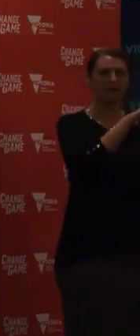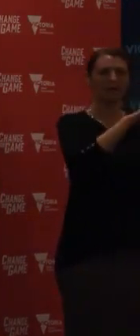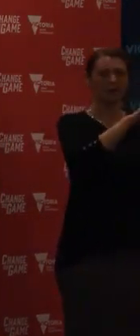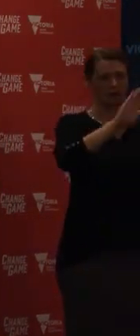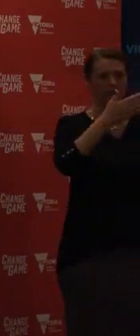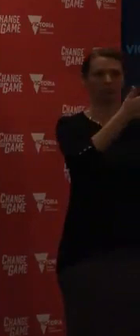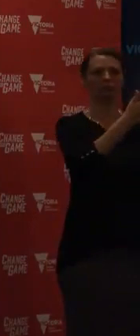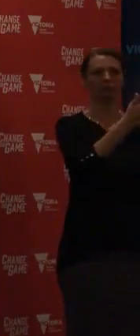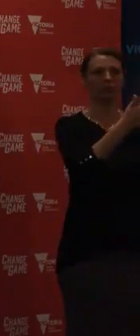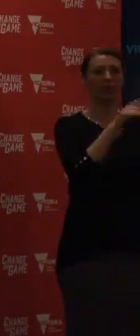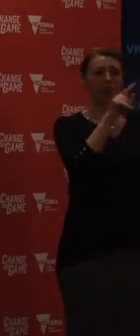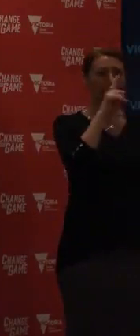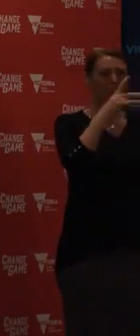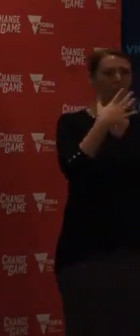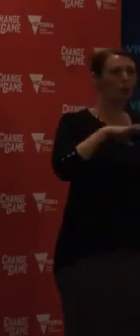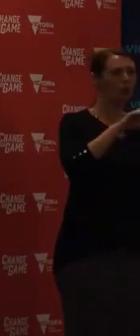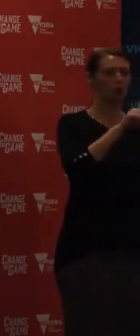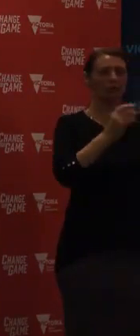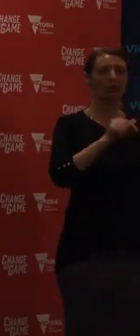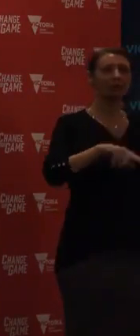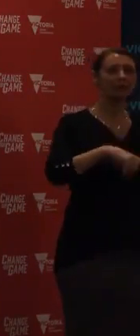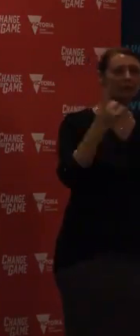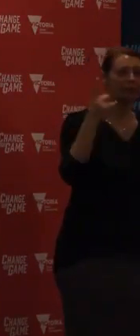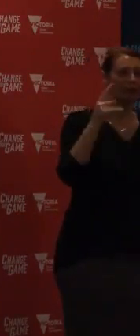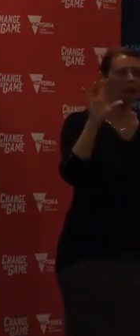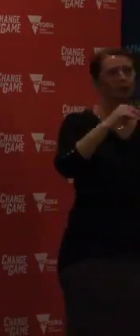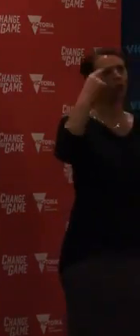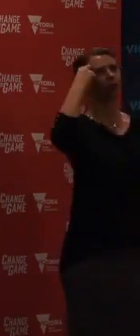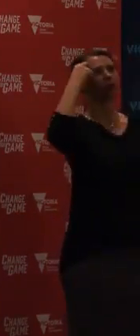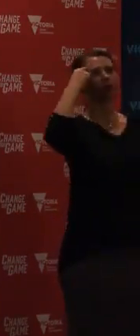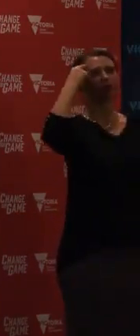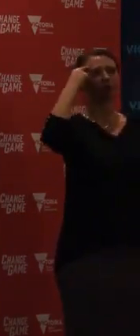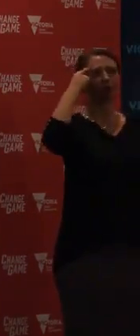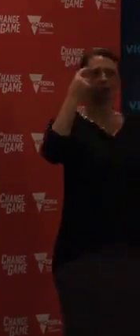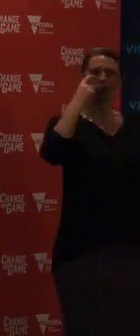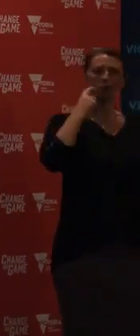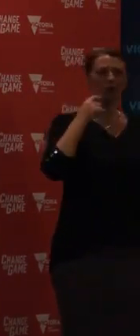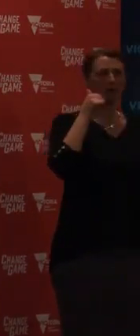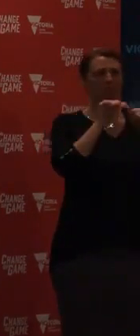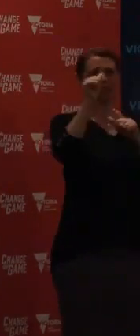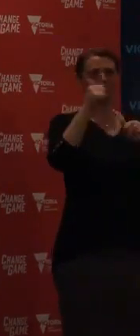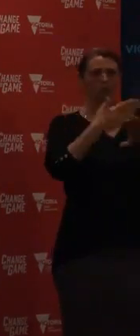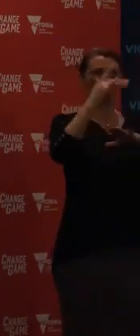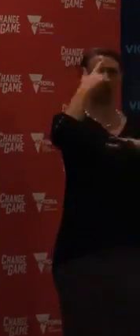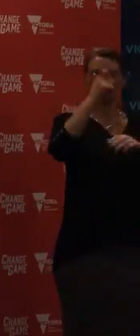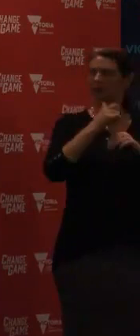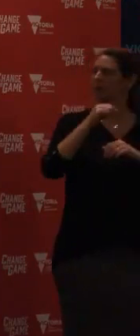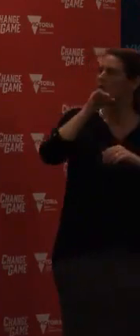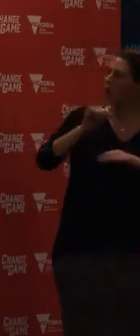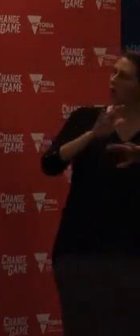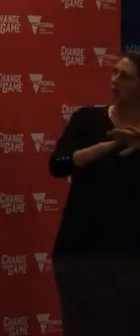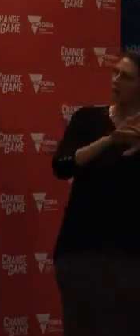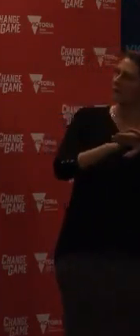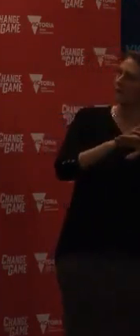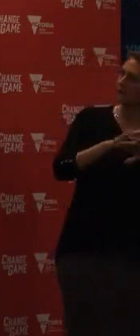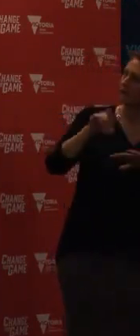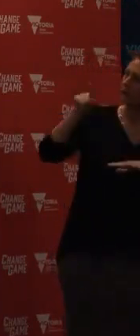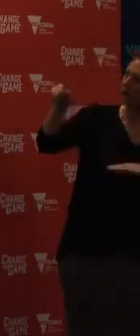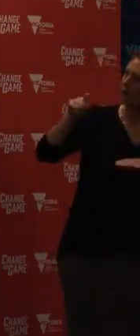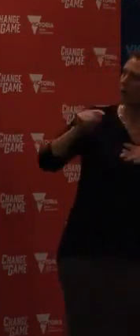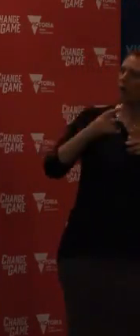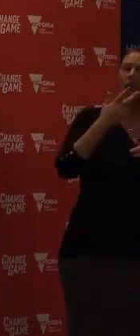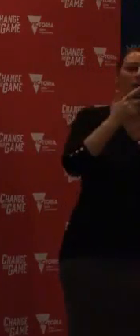to innovate, who want to do something different, should be unabashed in trying out your best new idea. The guy on the left-hand side with the